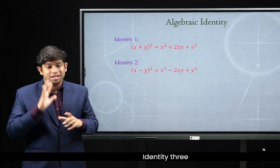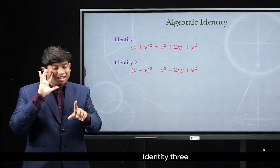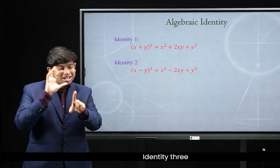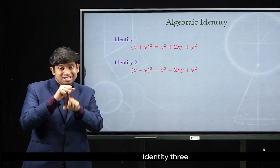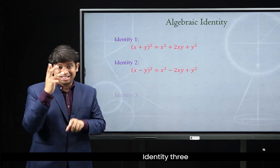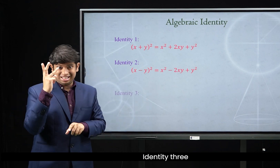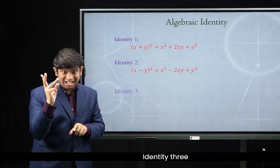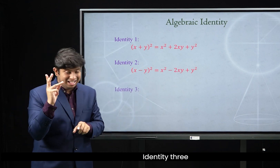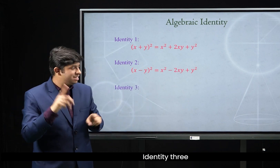Identity 3.